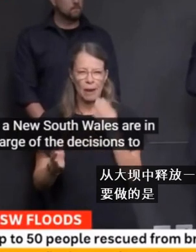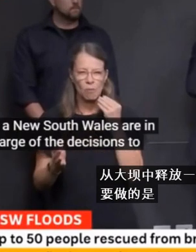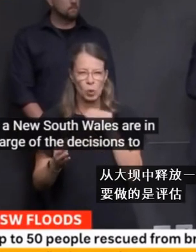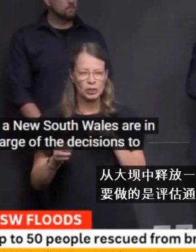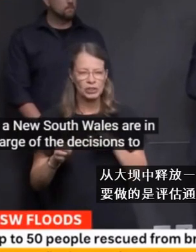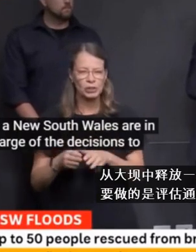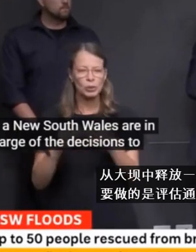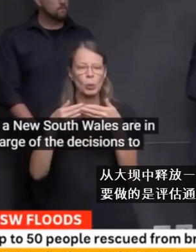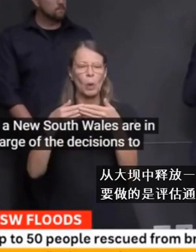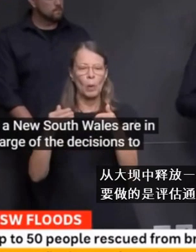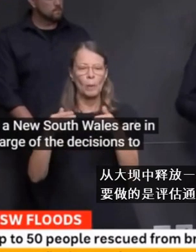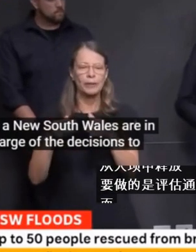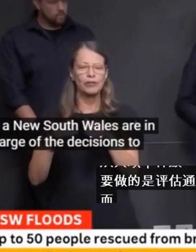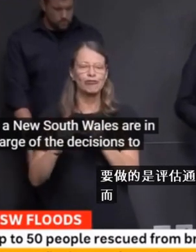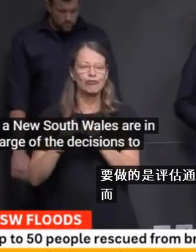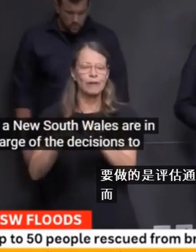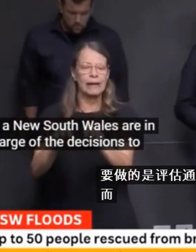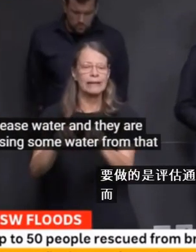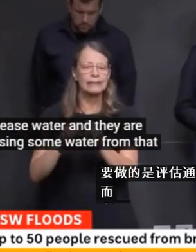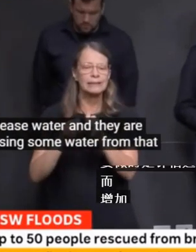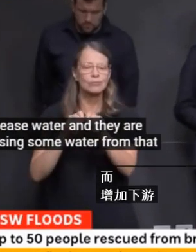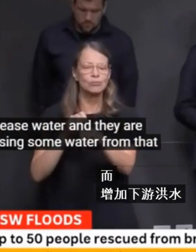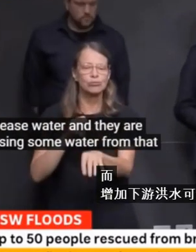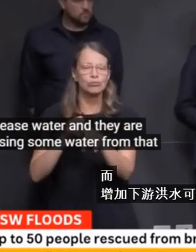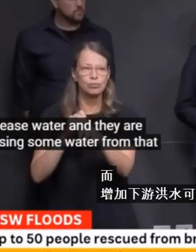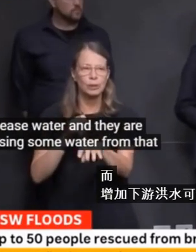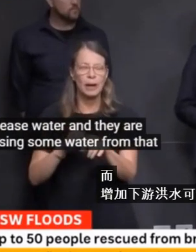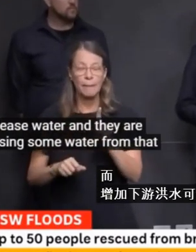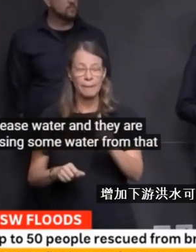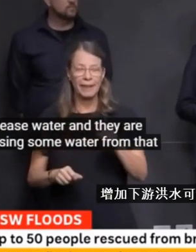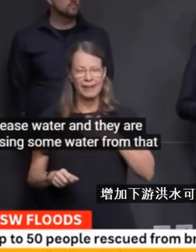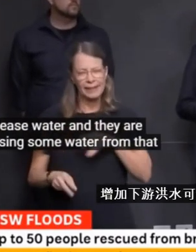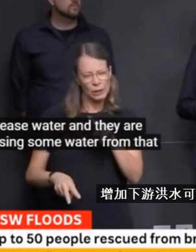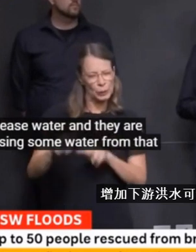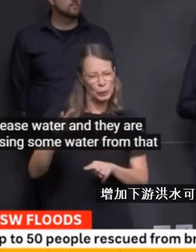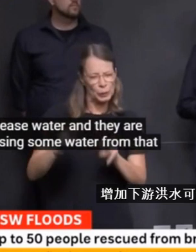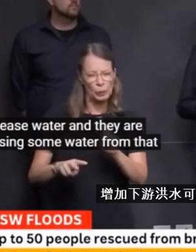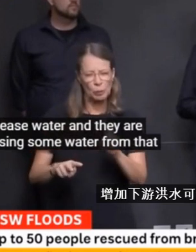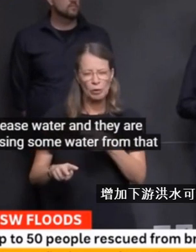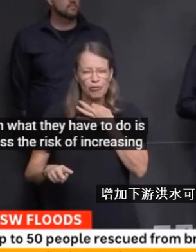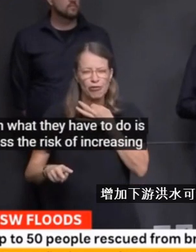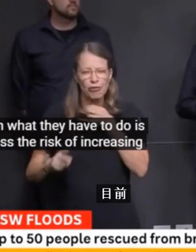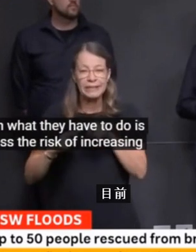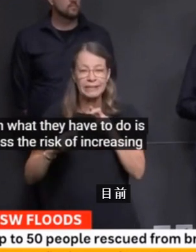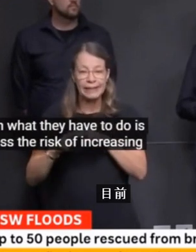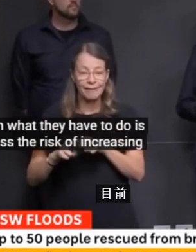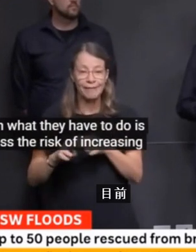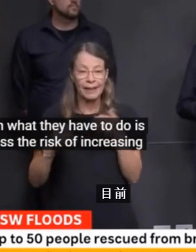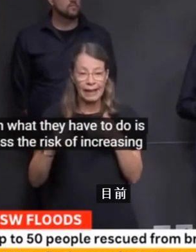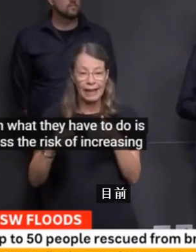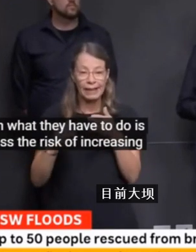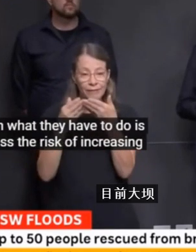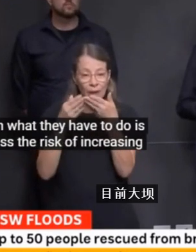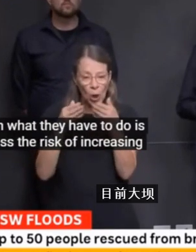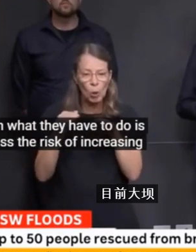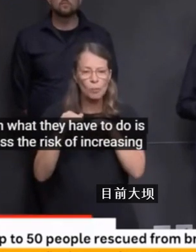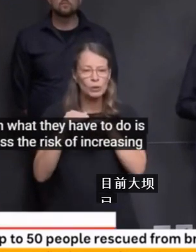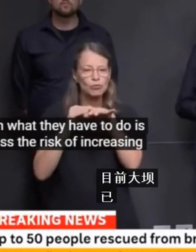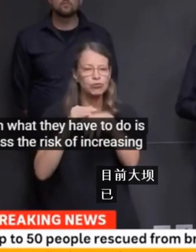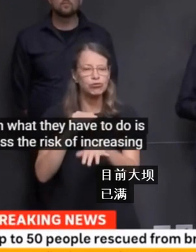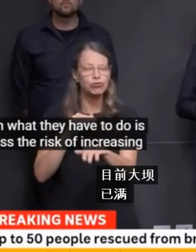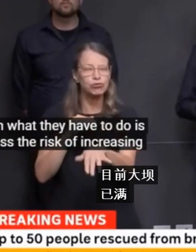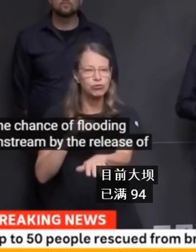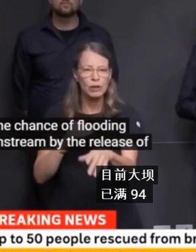What they have to do is assess the risk of increasing the chance of flooding downstream by the release of that water. Currently, the dam is